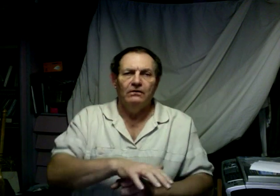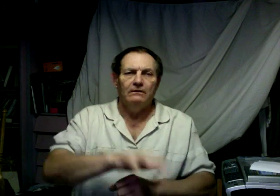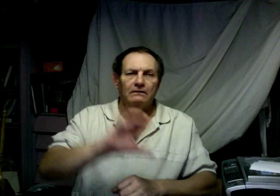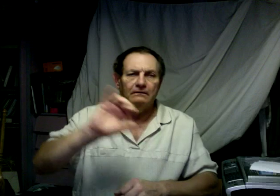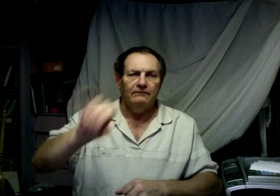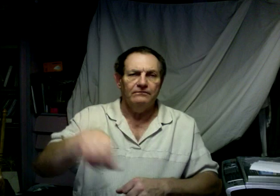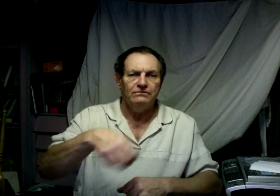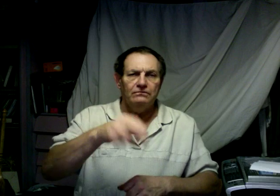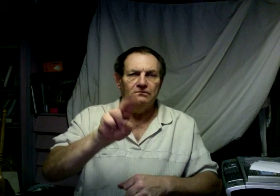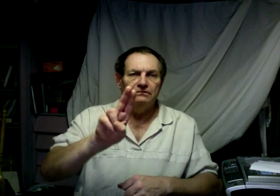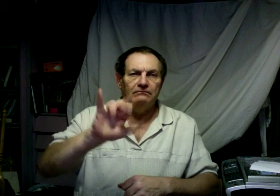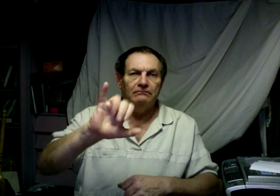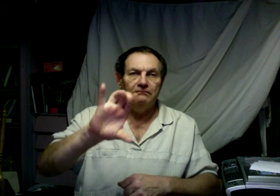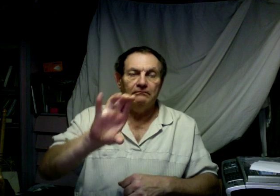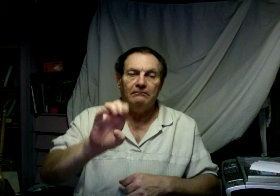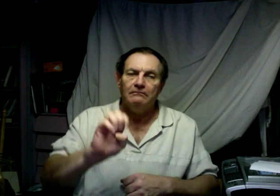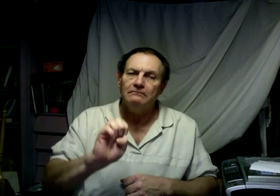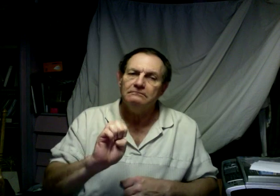full of juice.